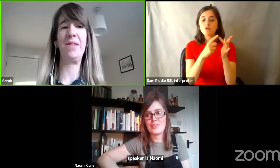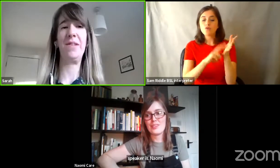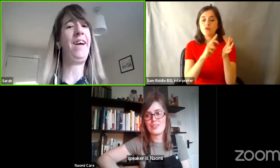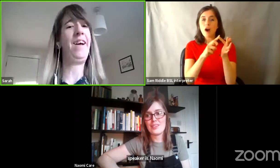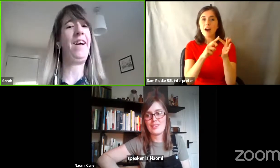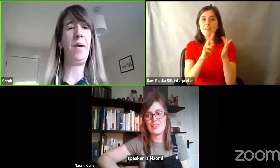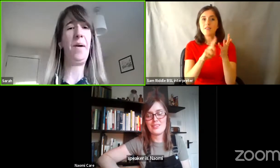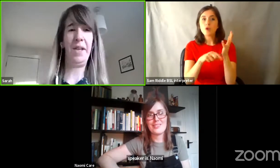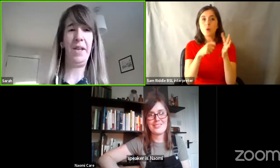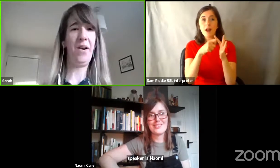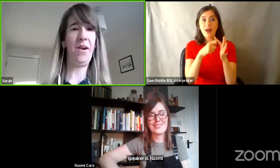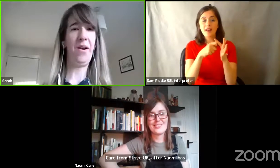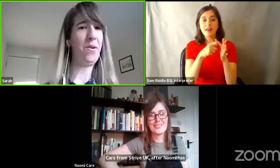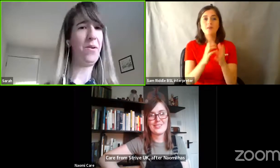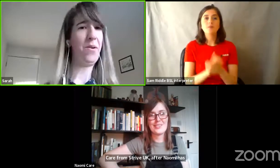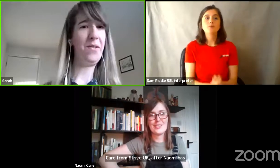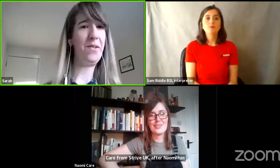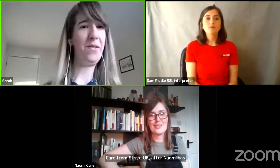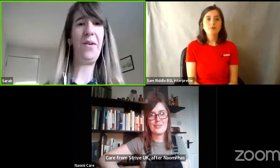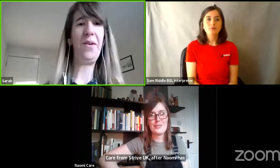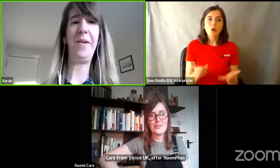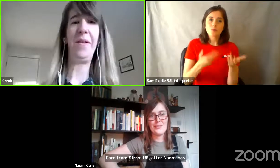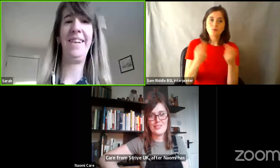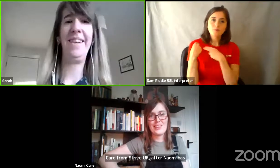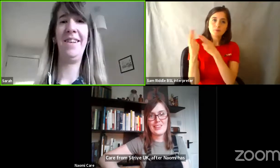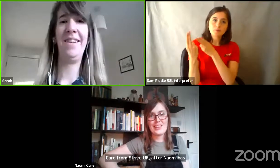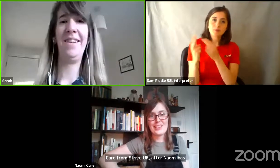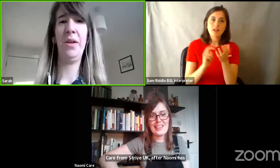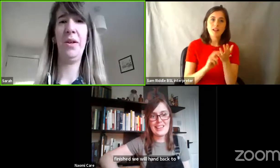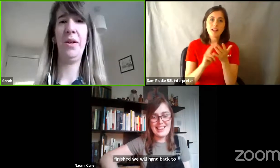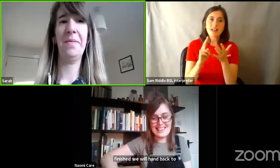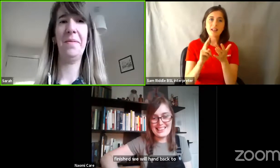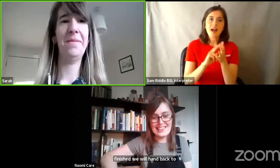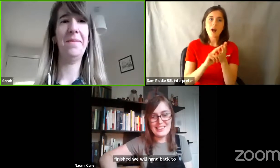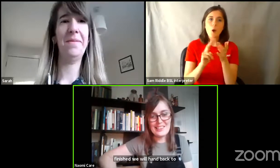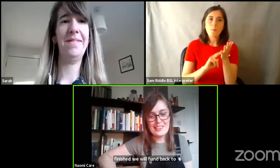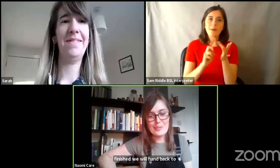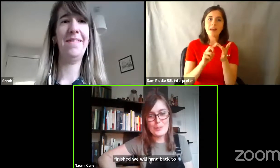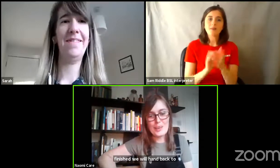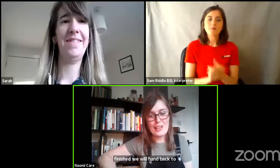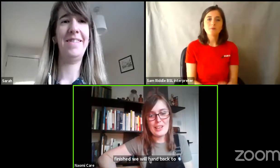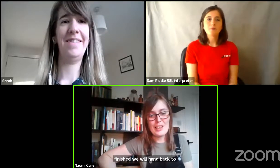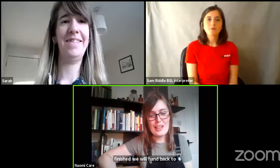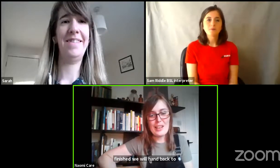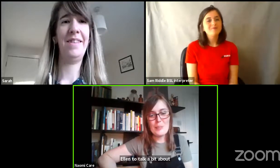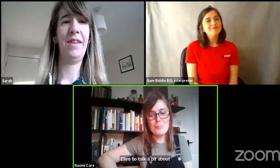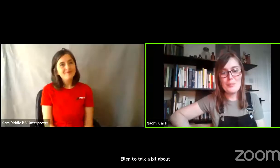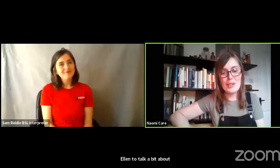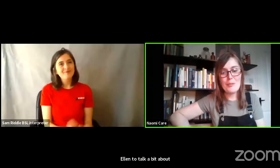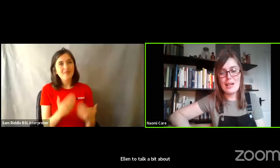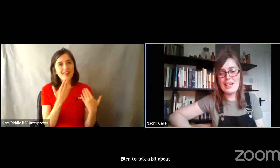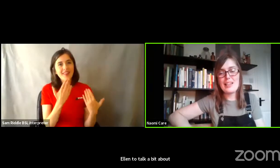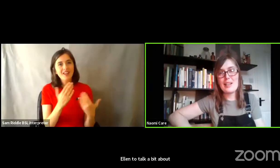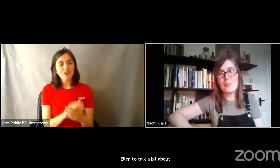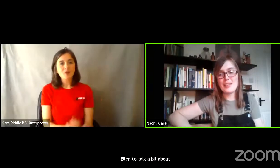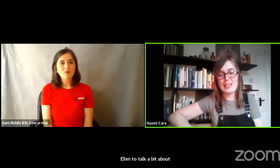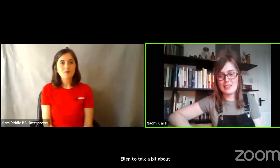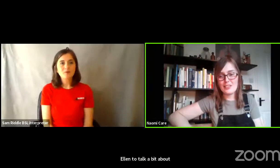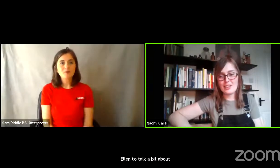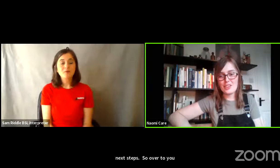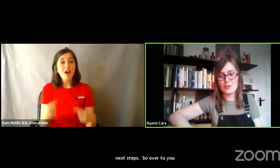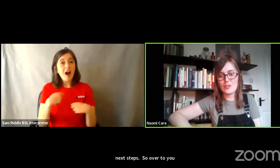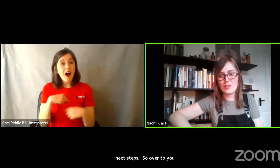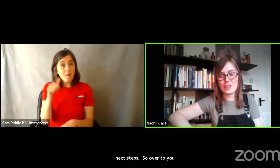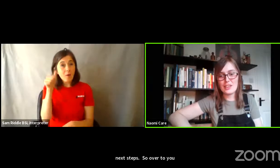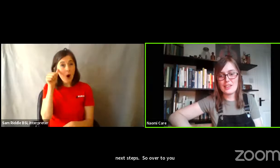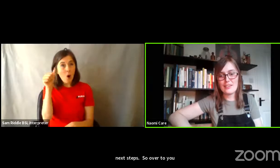steps. So over to you, Naomi. Thank you. I'm aware that I'm standing